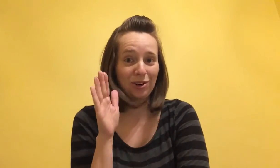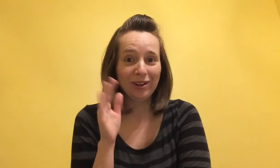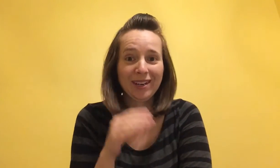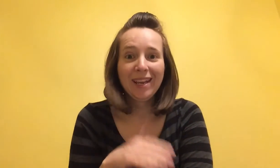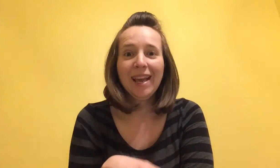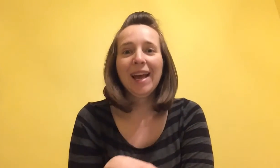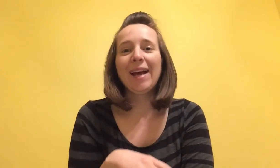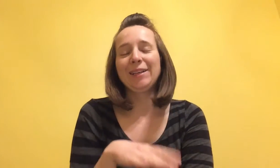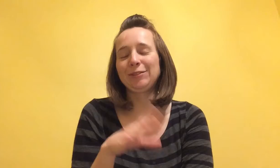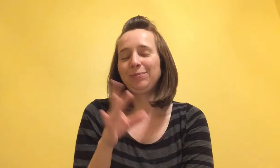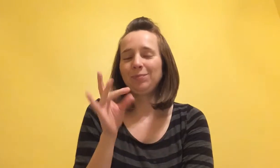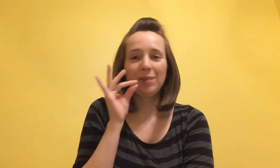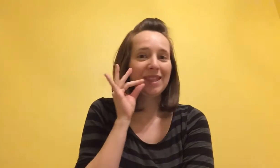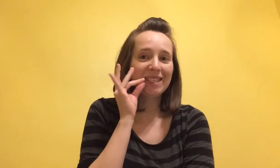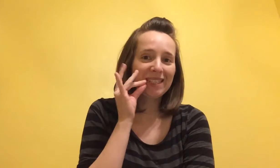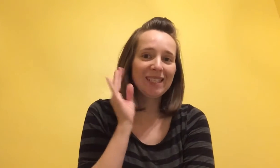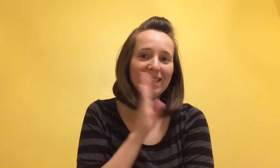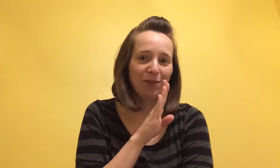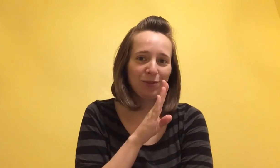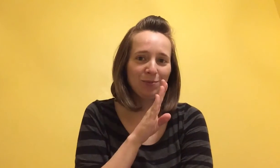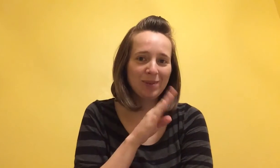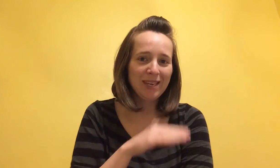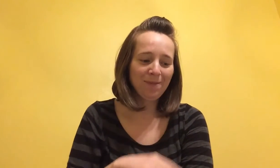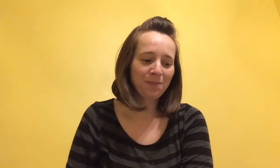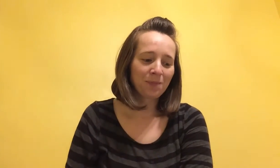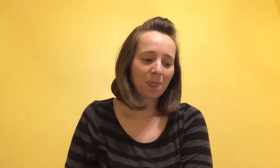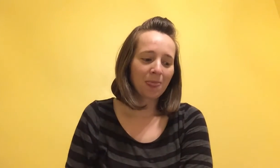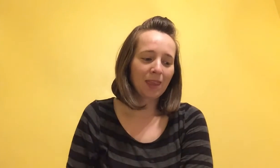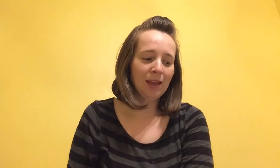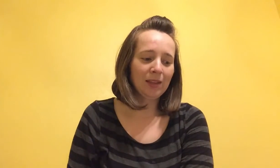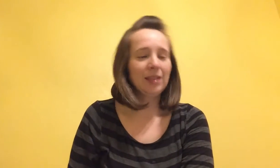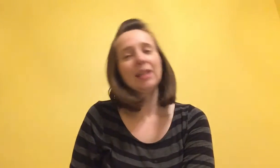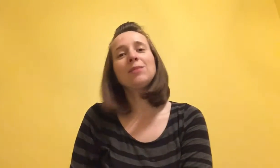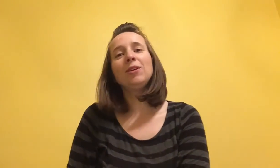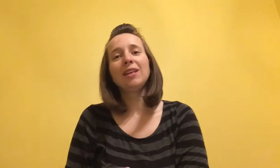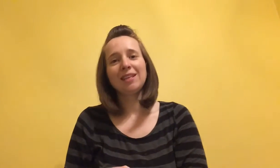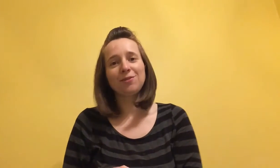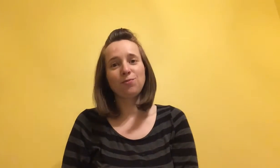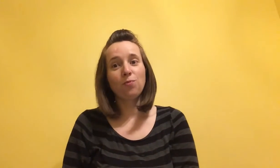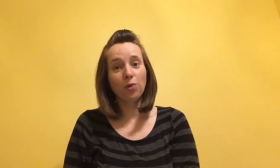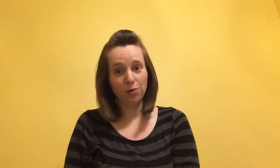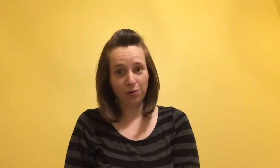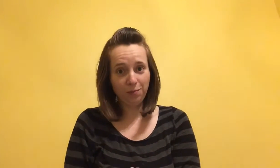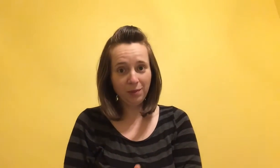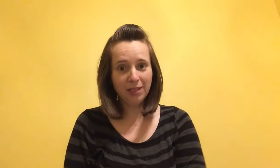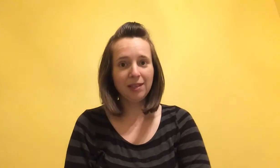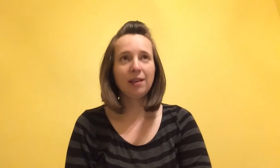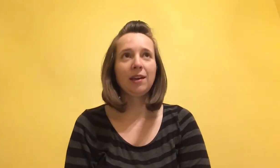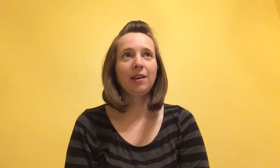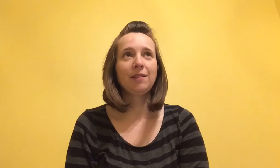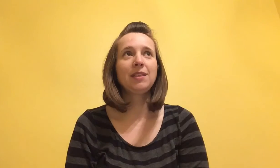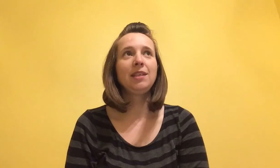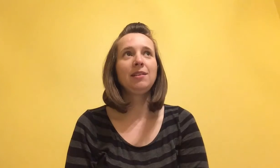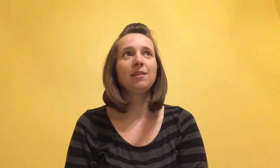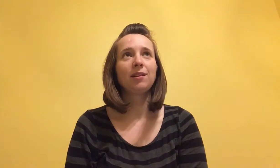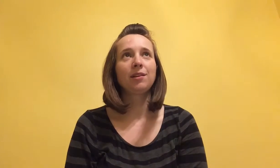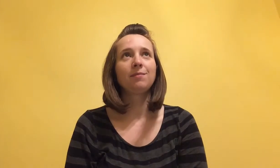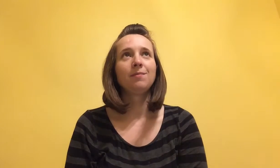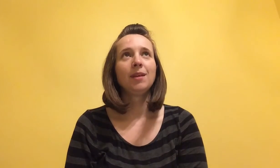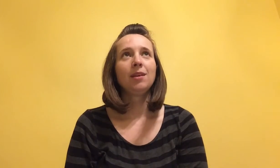sure. But this is the sign for B. The next one is worm. I've seen